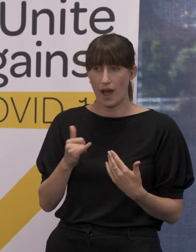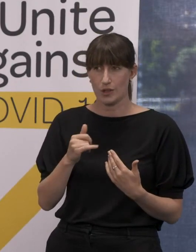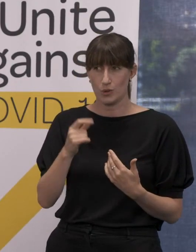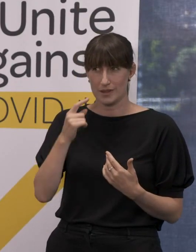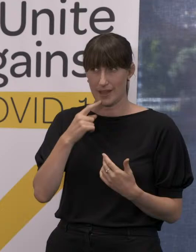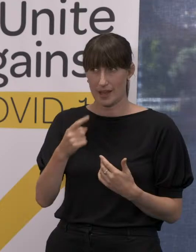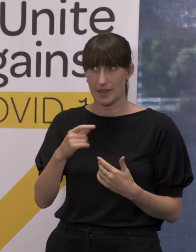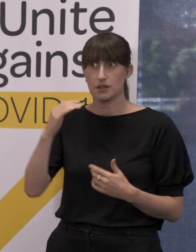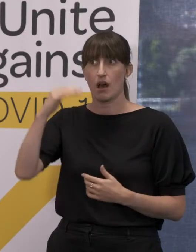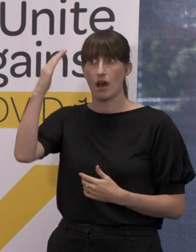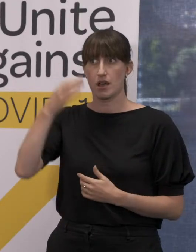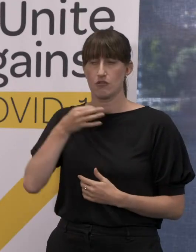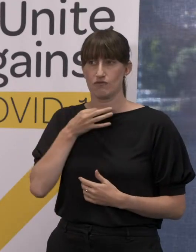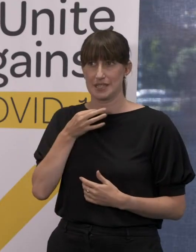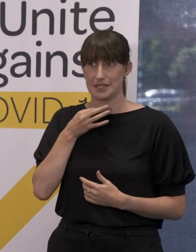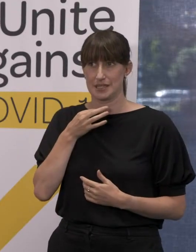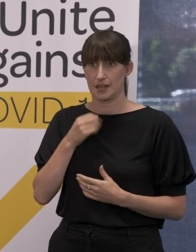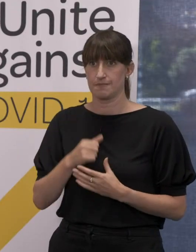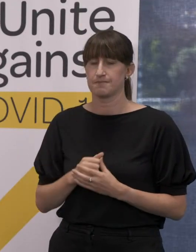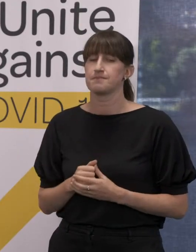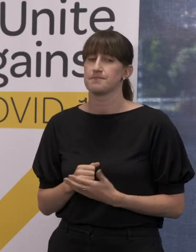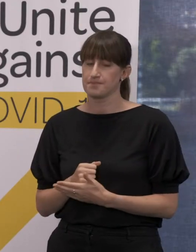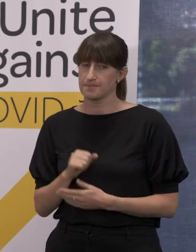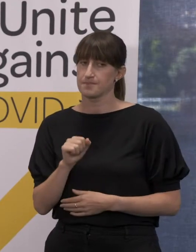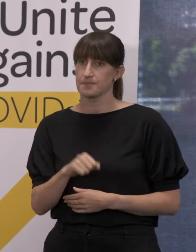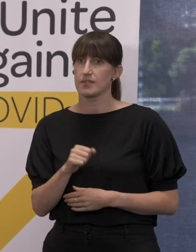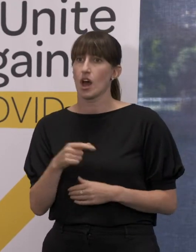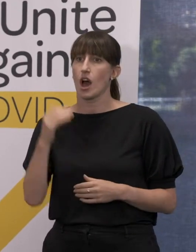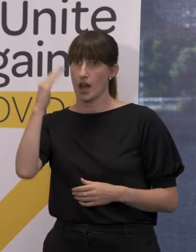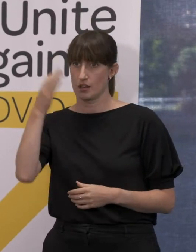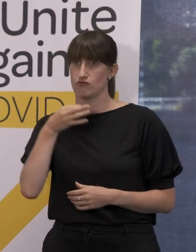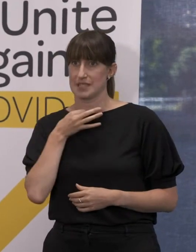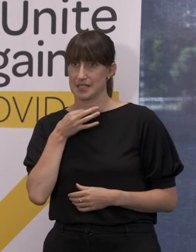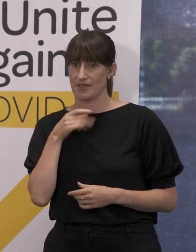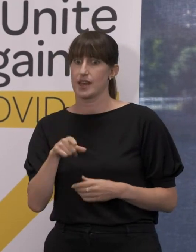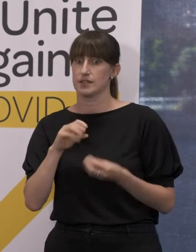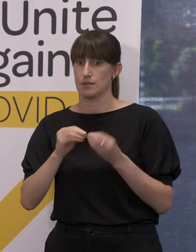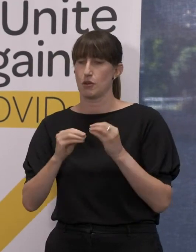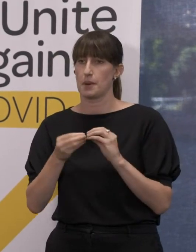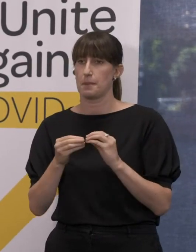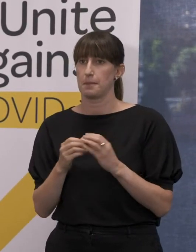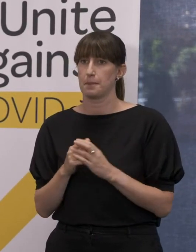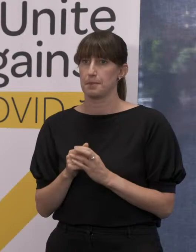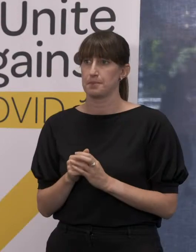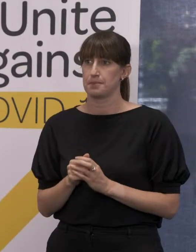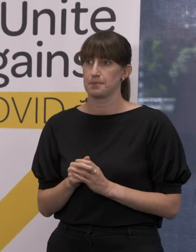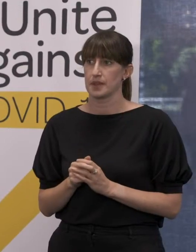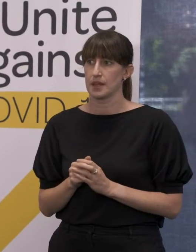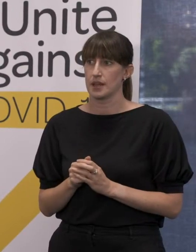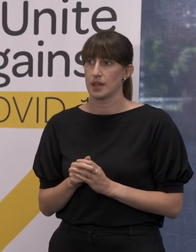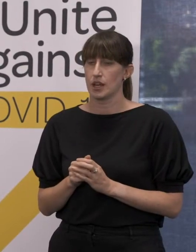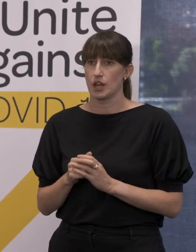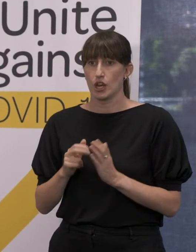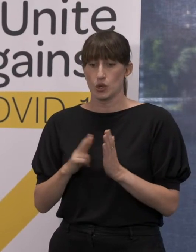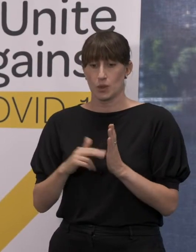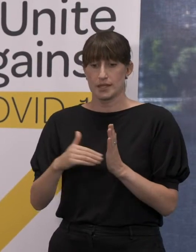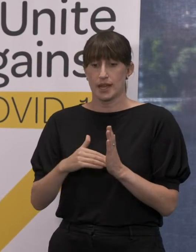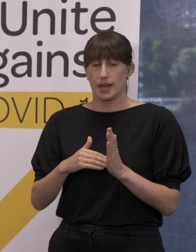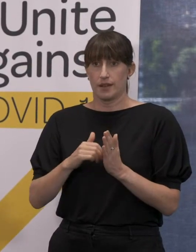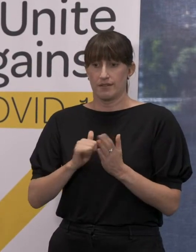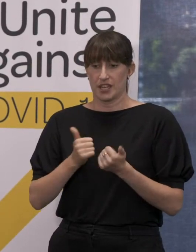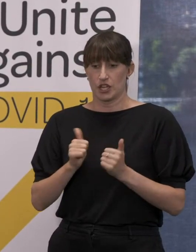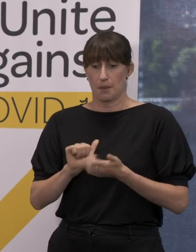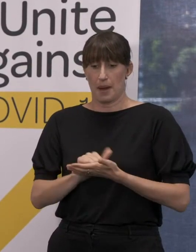risk to people travelling here, particularly that in-flight transmission, and as has been pointed out, actually New Zealand published one of the first papers